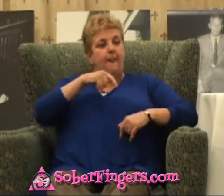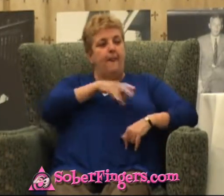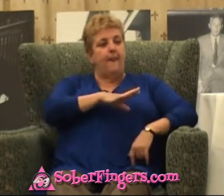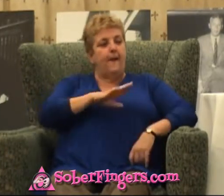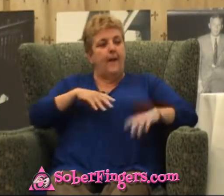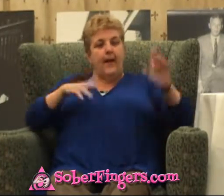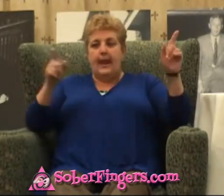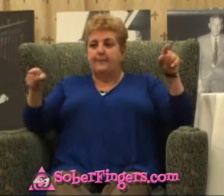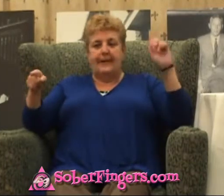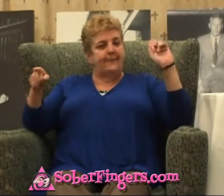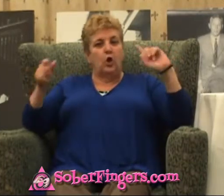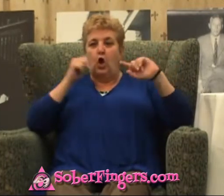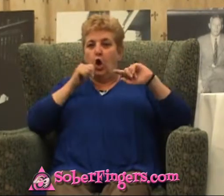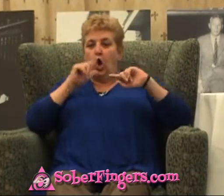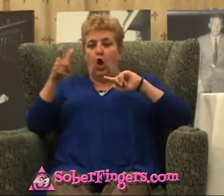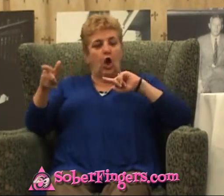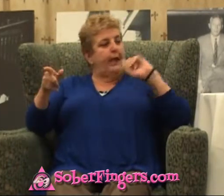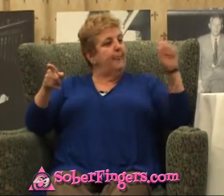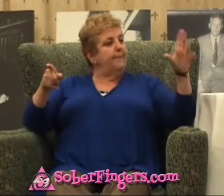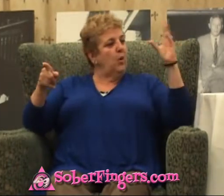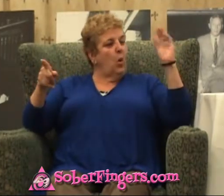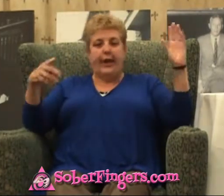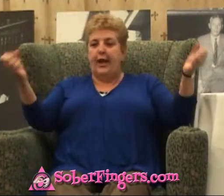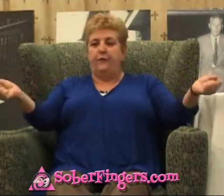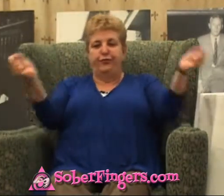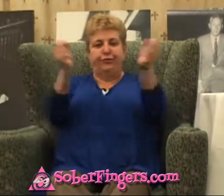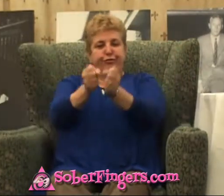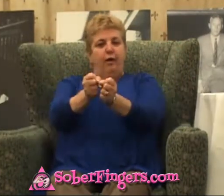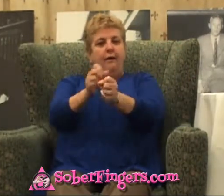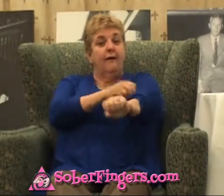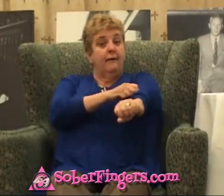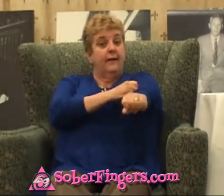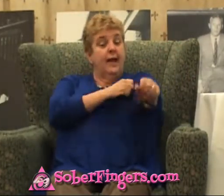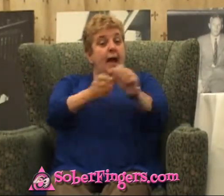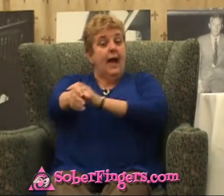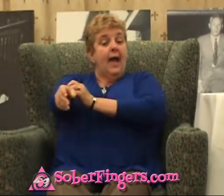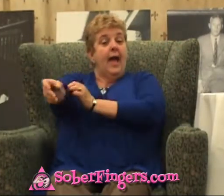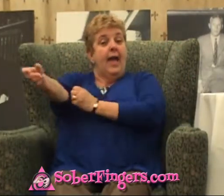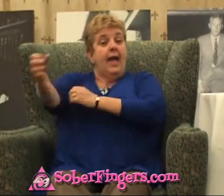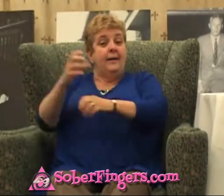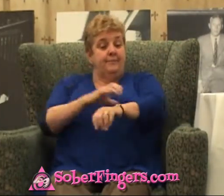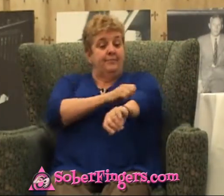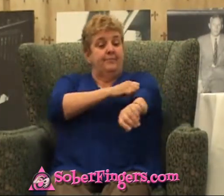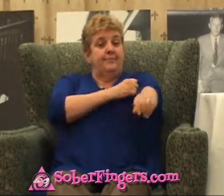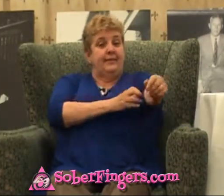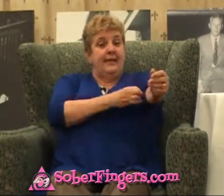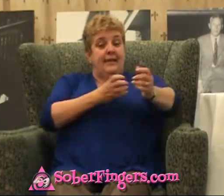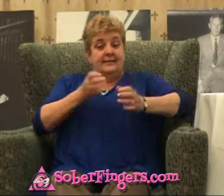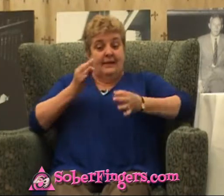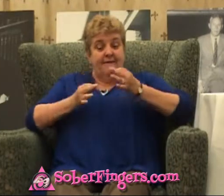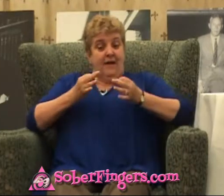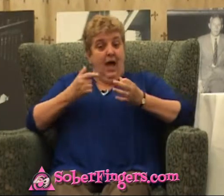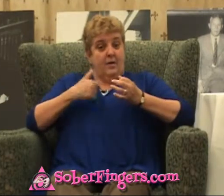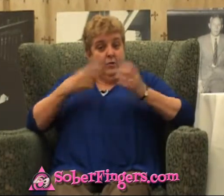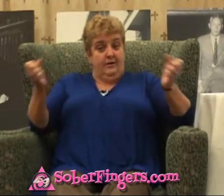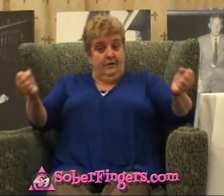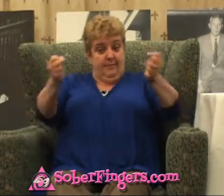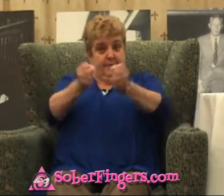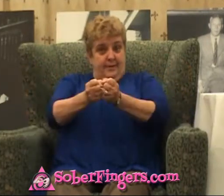my girlfriend and that boy, because I knew if I would hook them up, they would go off and do what preteens would